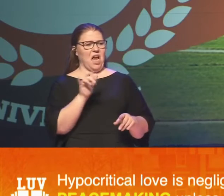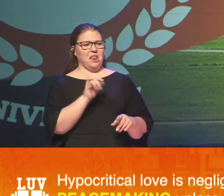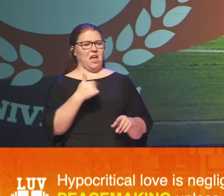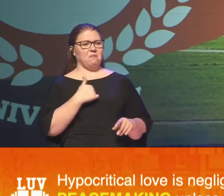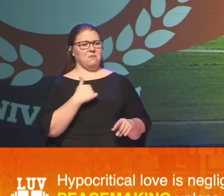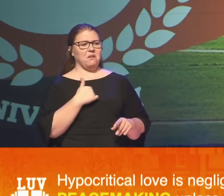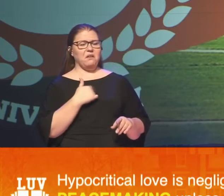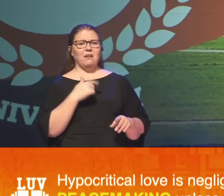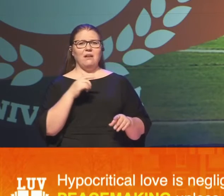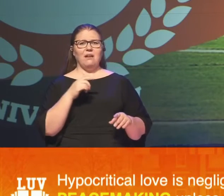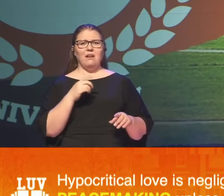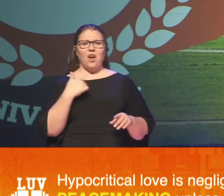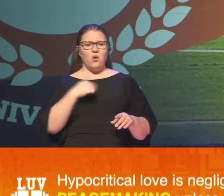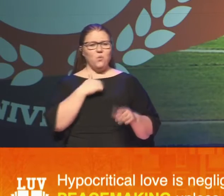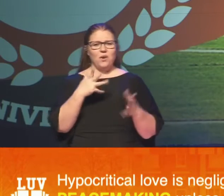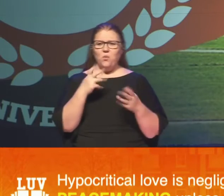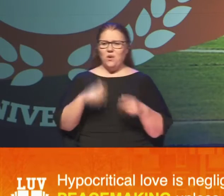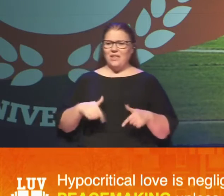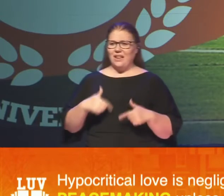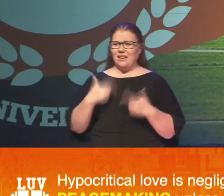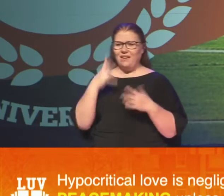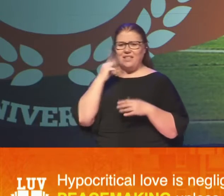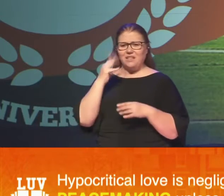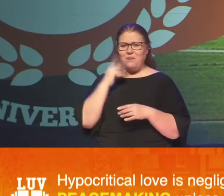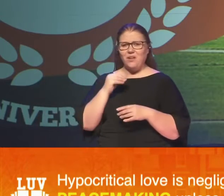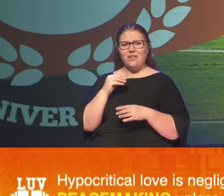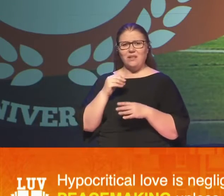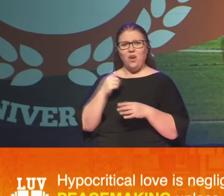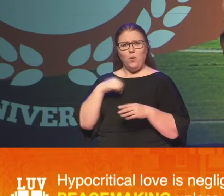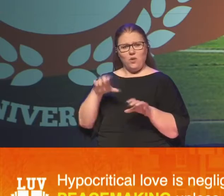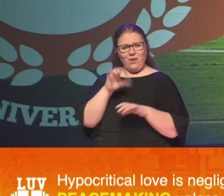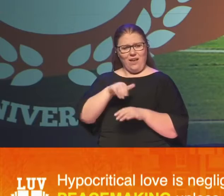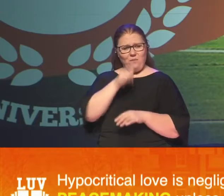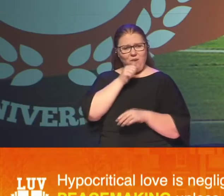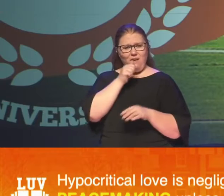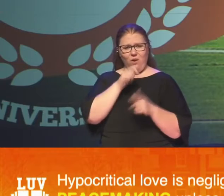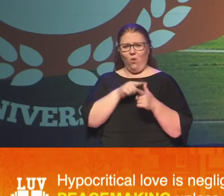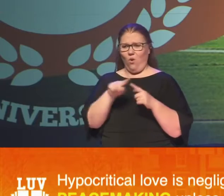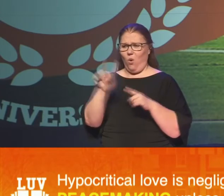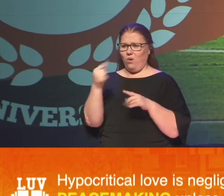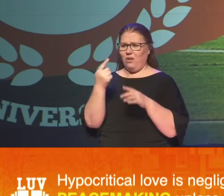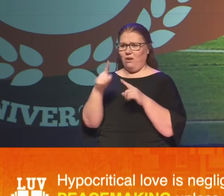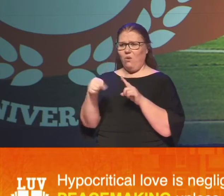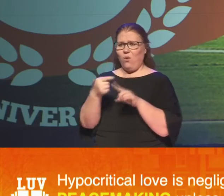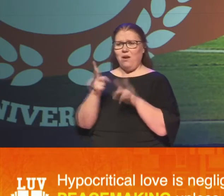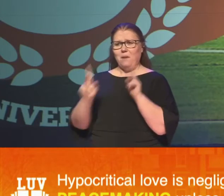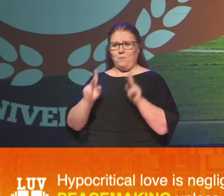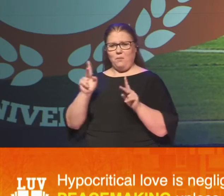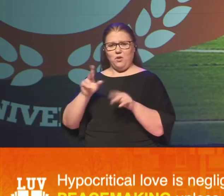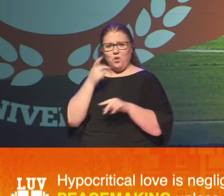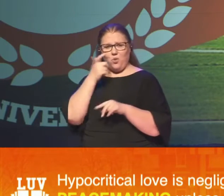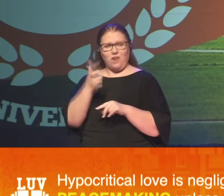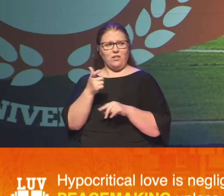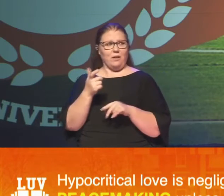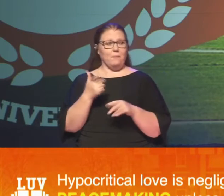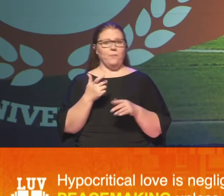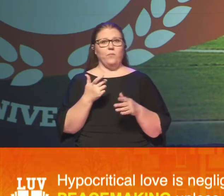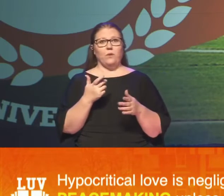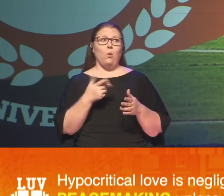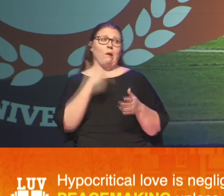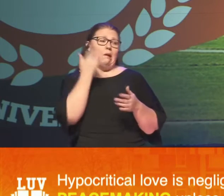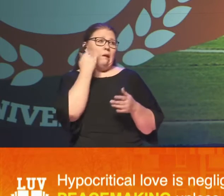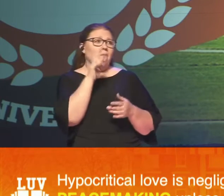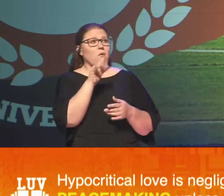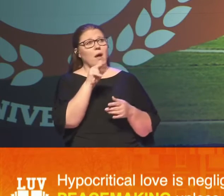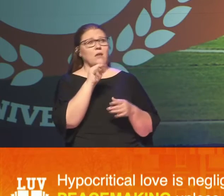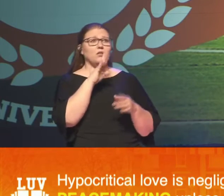looking to understand the lived experiences of the people we see? Are we doing that in private, or is it just when people are watching? Well, if Ryan talks about it at church, or if whoever's speaking does, or if